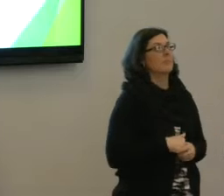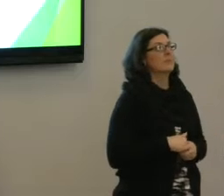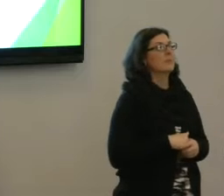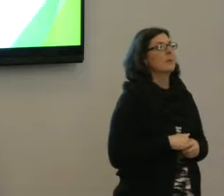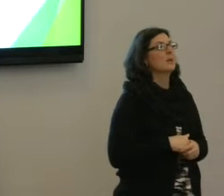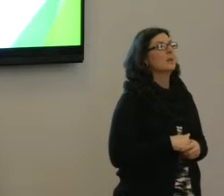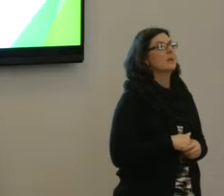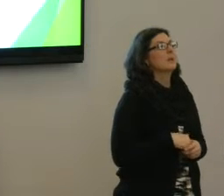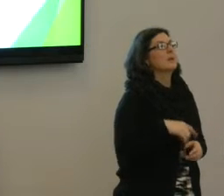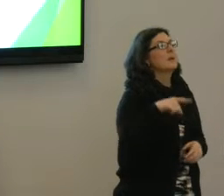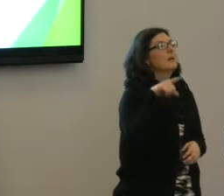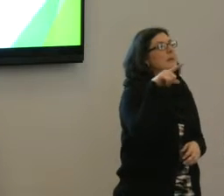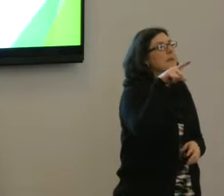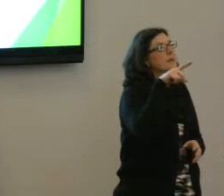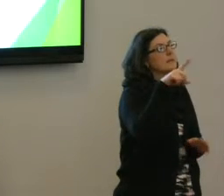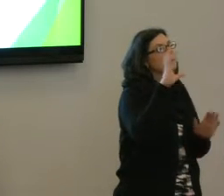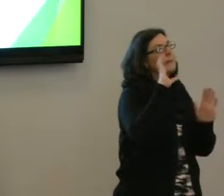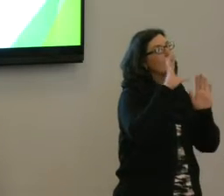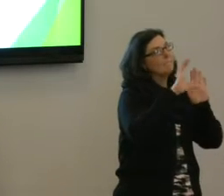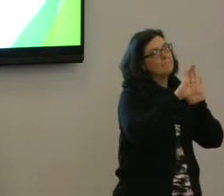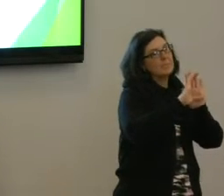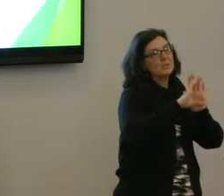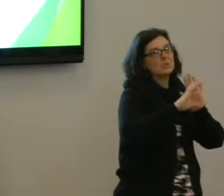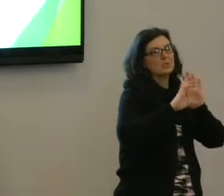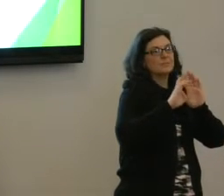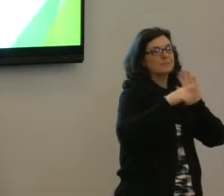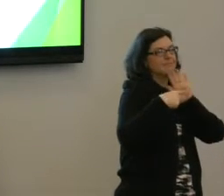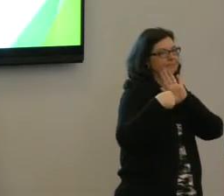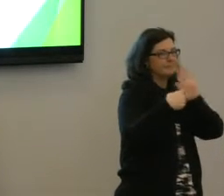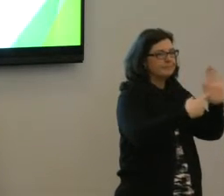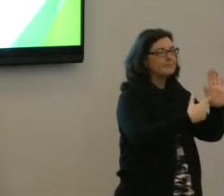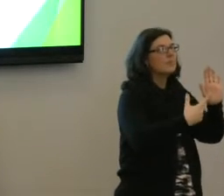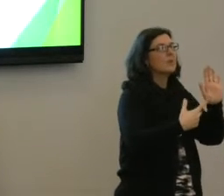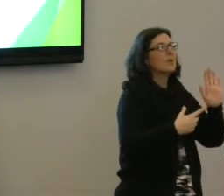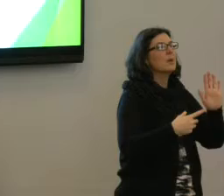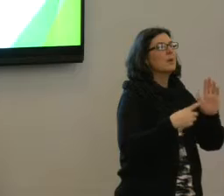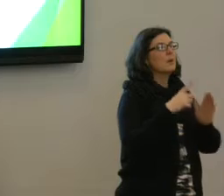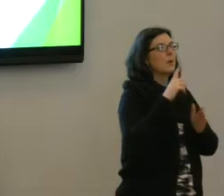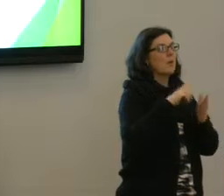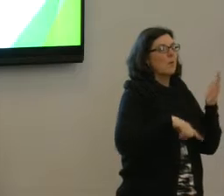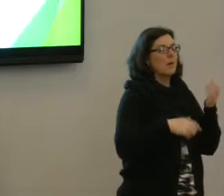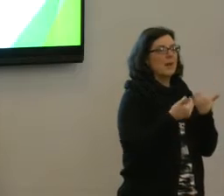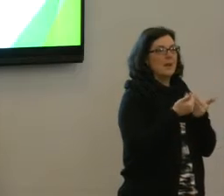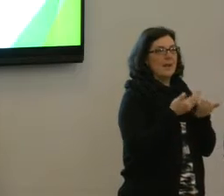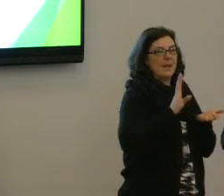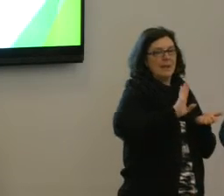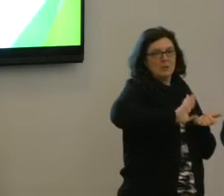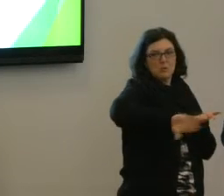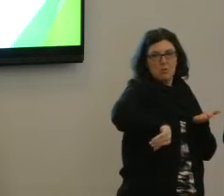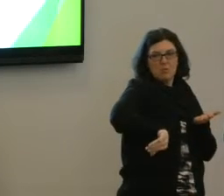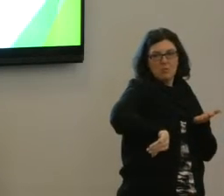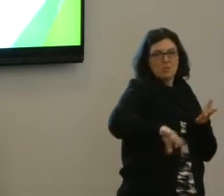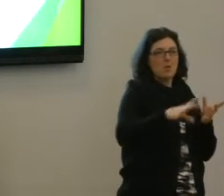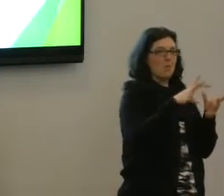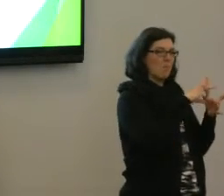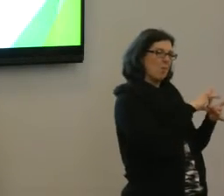that's kind of making its way around these days. It tries to get at what exclusion and belonging means. We go from